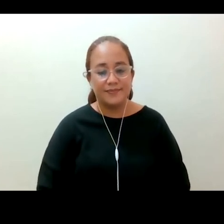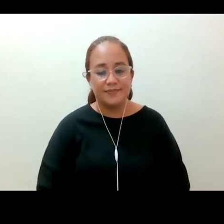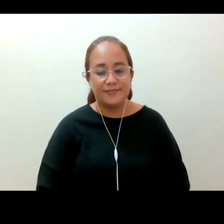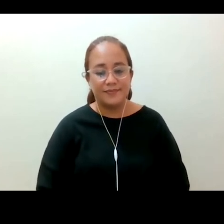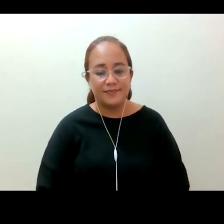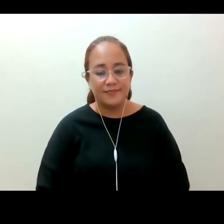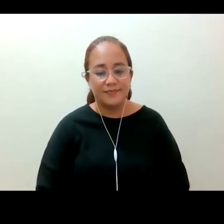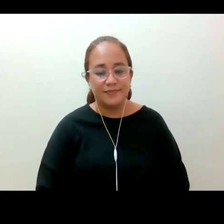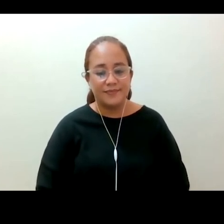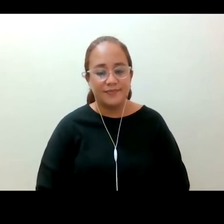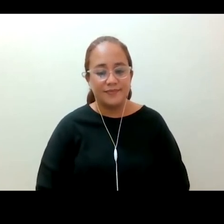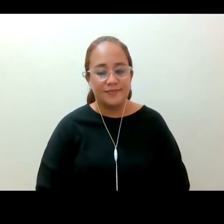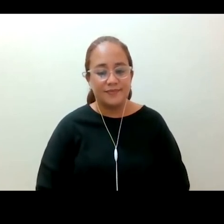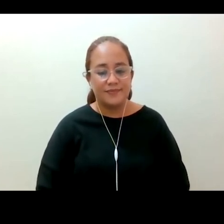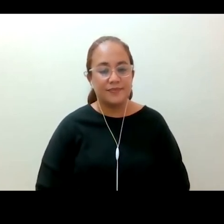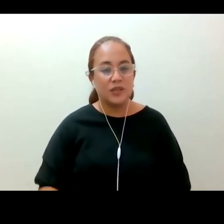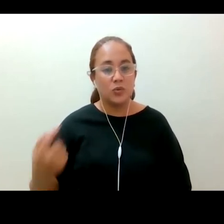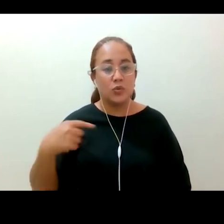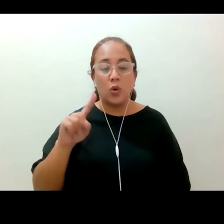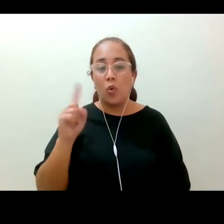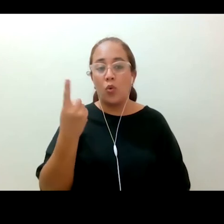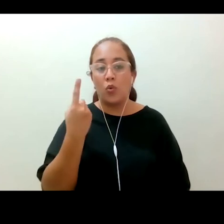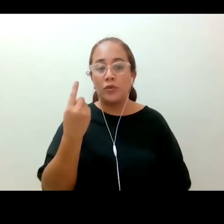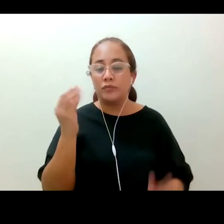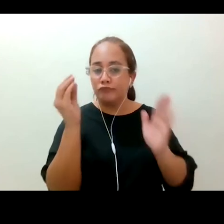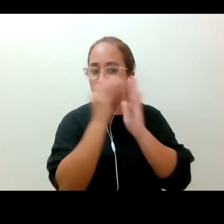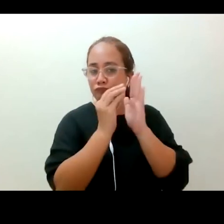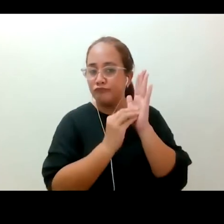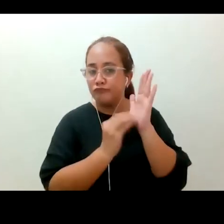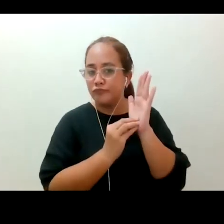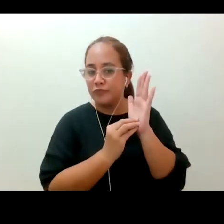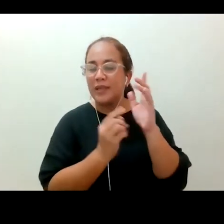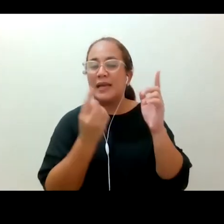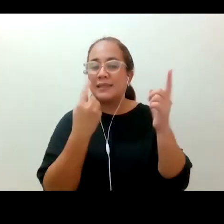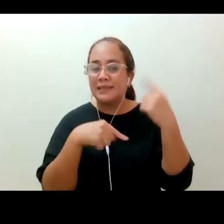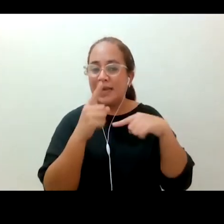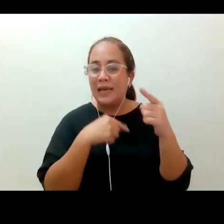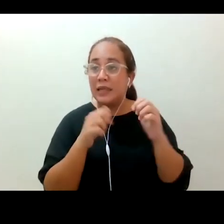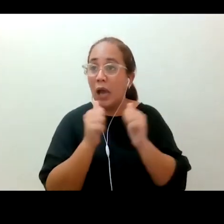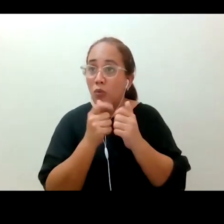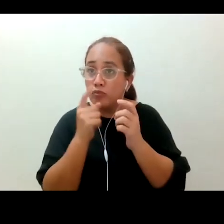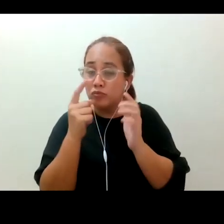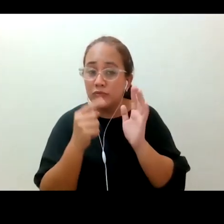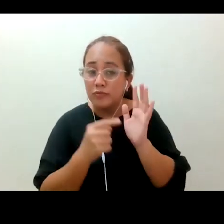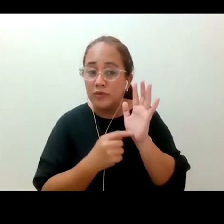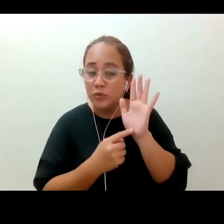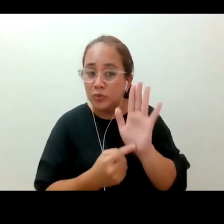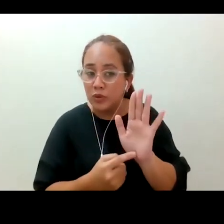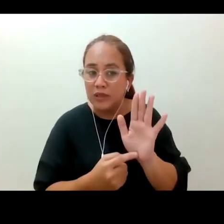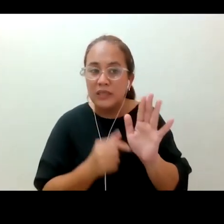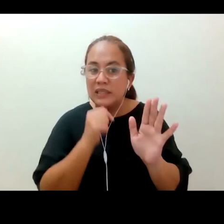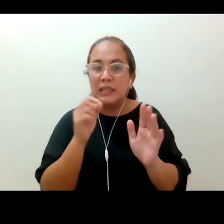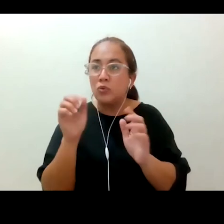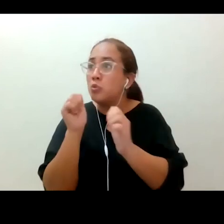So we're simply recording signs by the way they appear, not by we're not using meaning